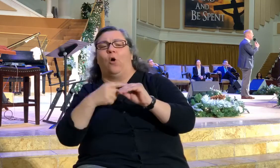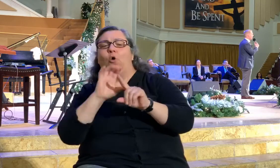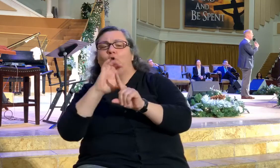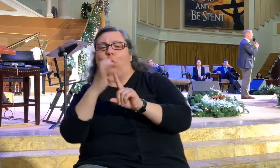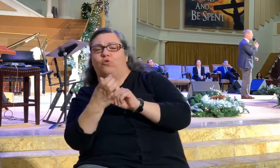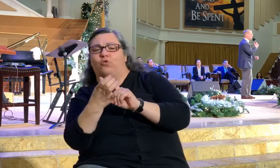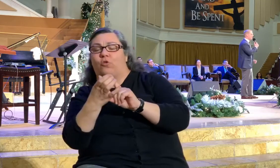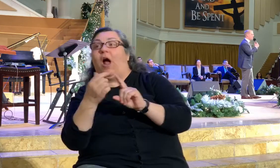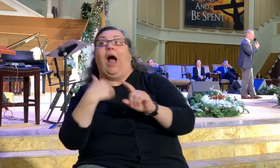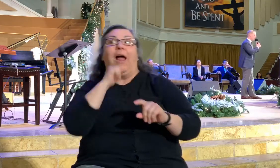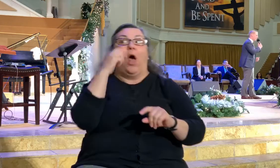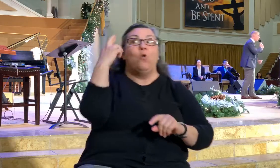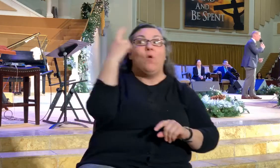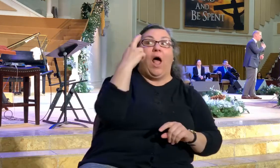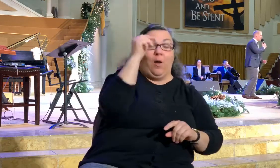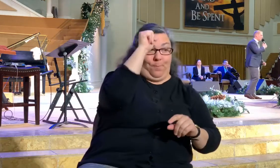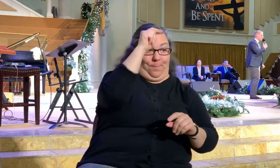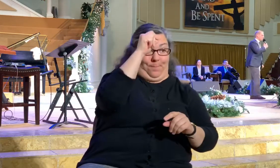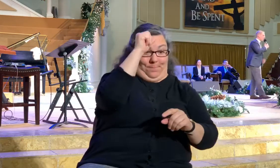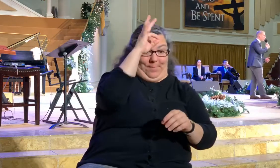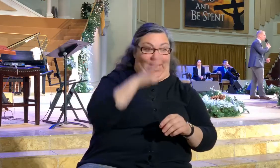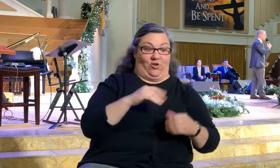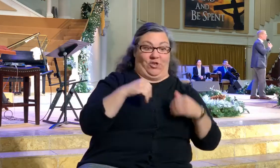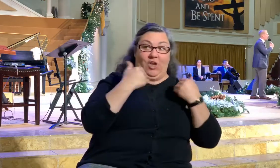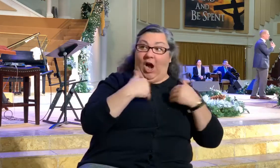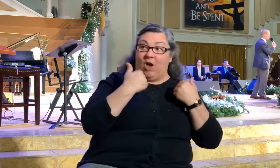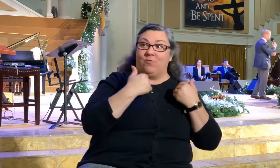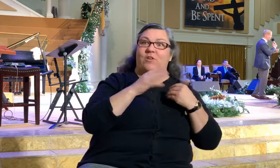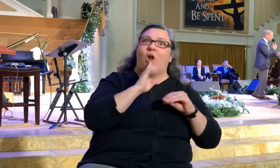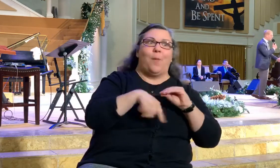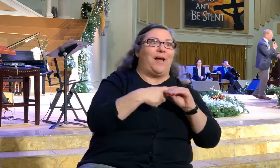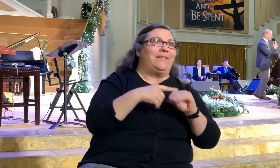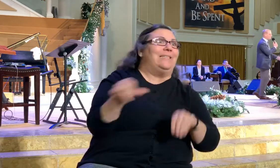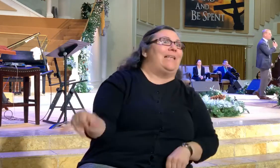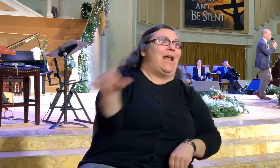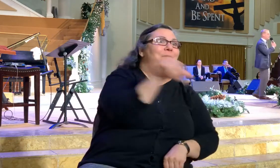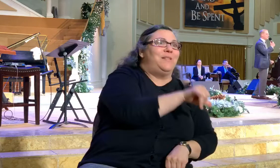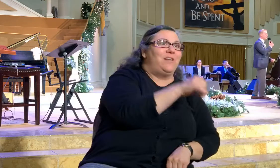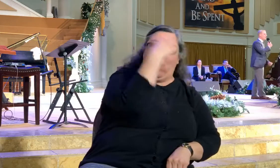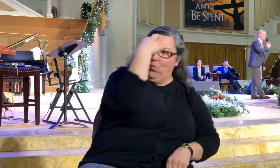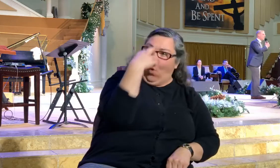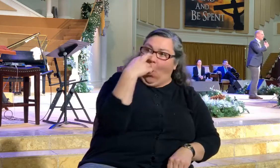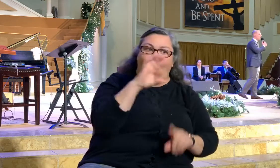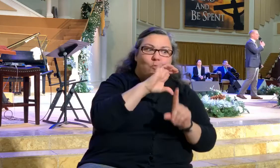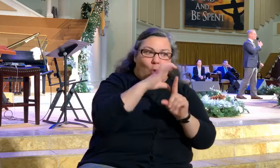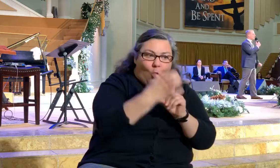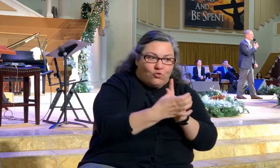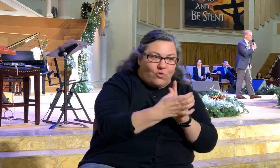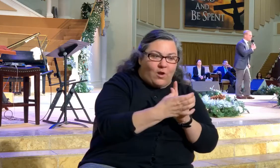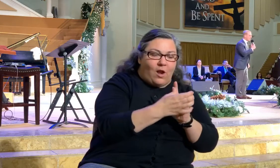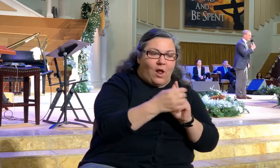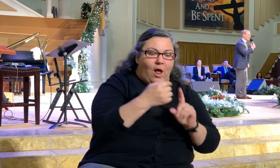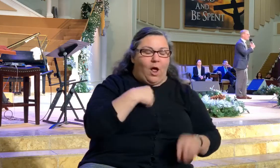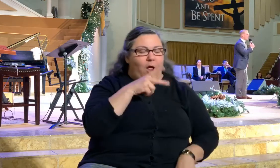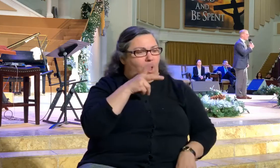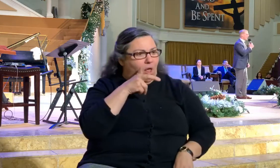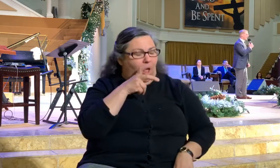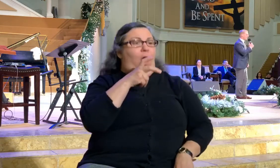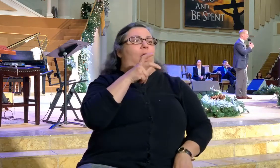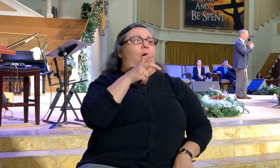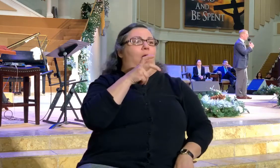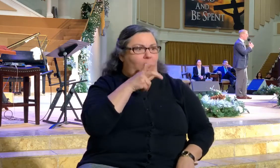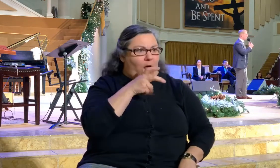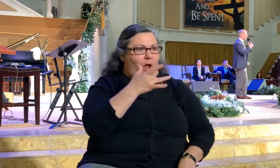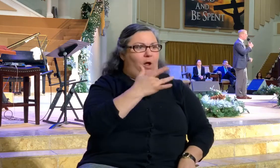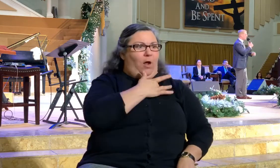before. And when Brother Young spoke about Rome and the culture, I watched online. It was just direct confirmation of what God wanted me to speak there. And